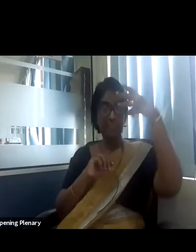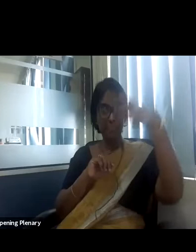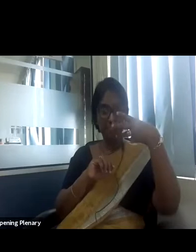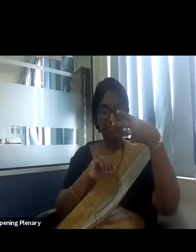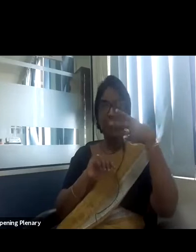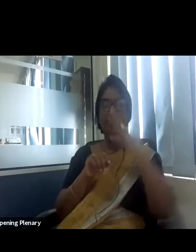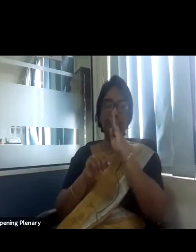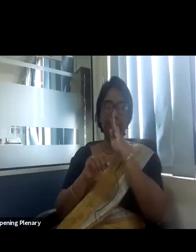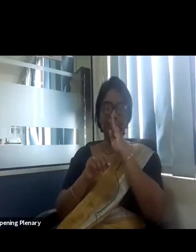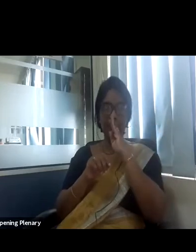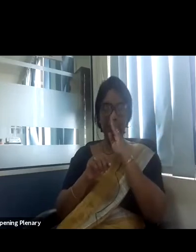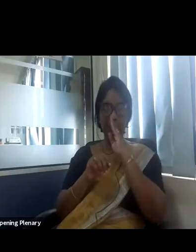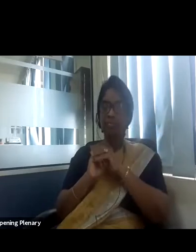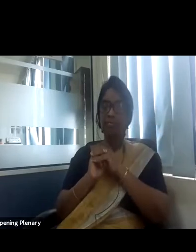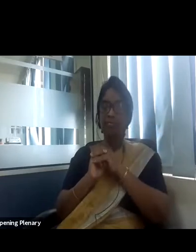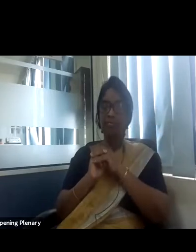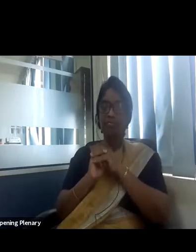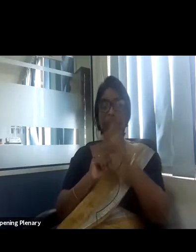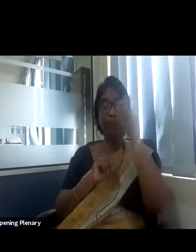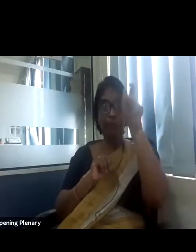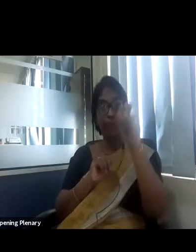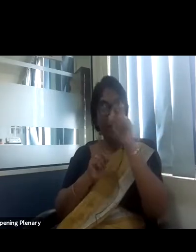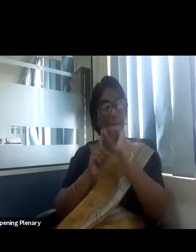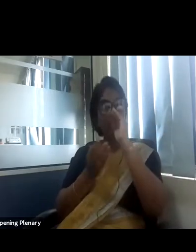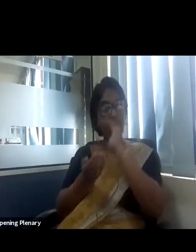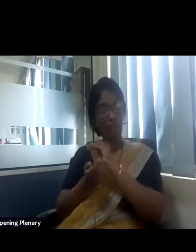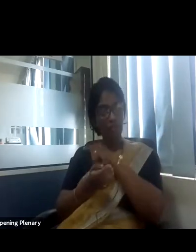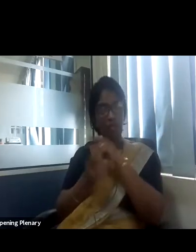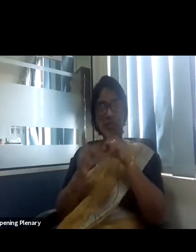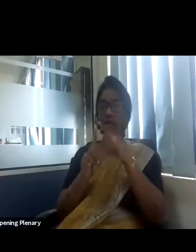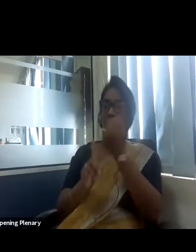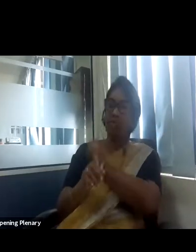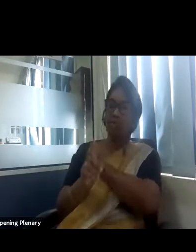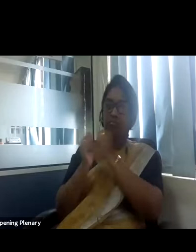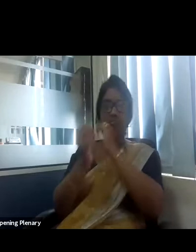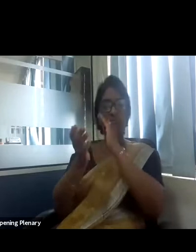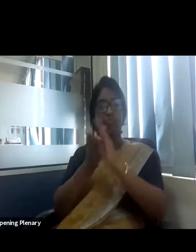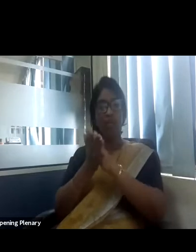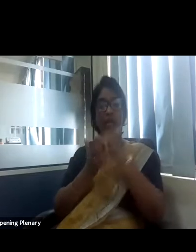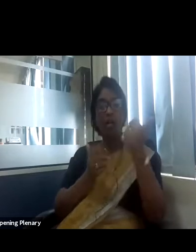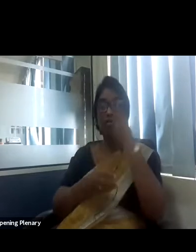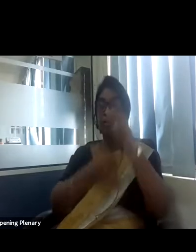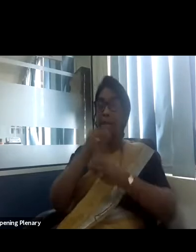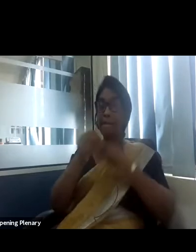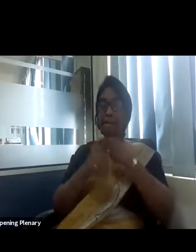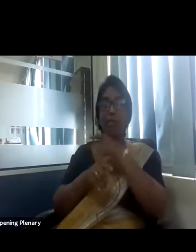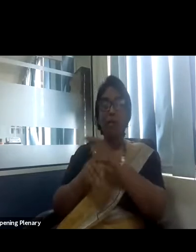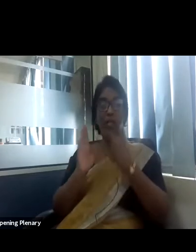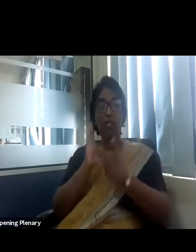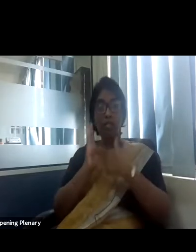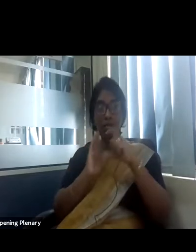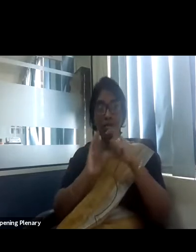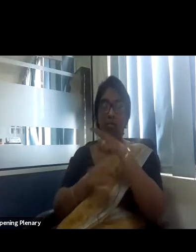to ensure responsible innovations and to harnessing technology fairly. This is vital to